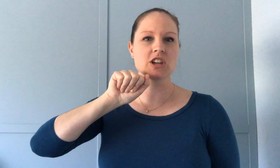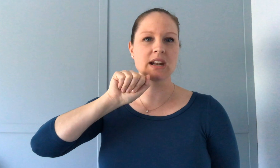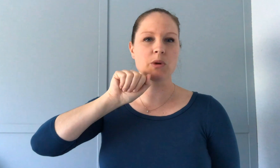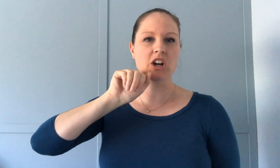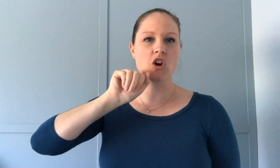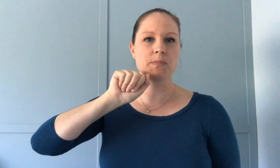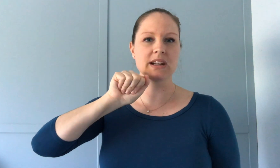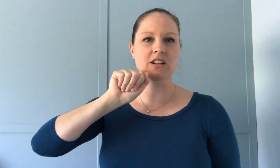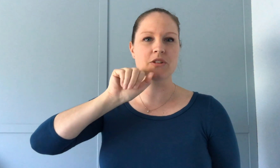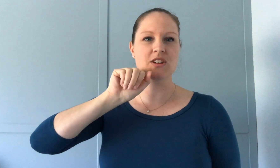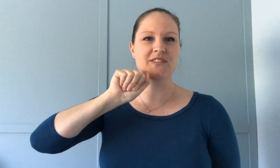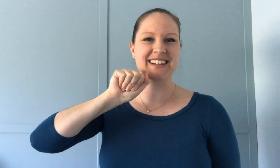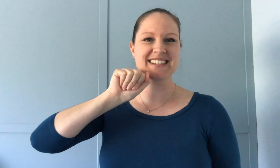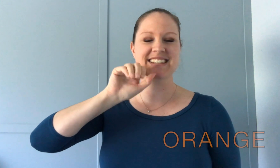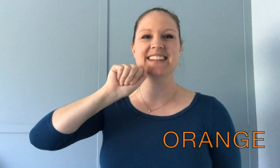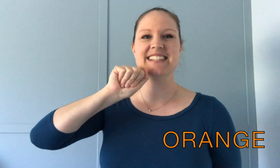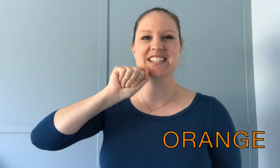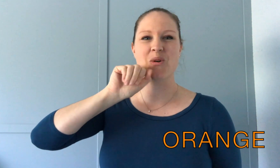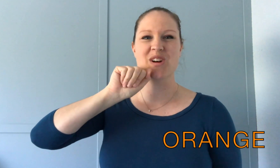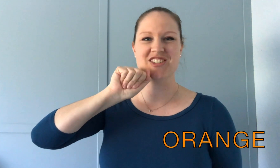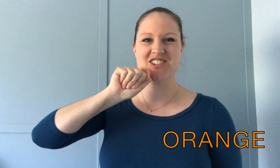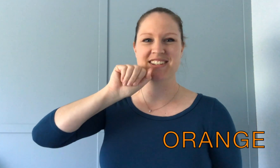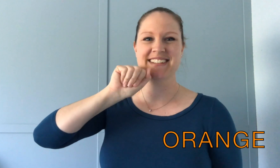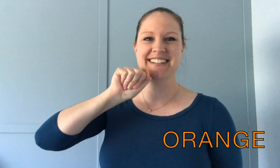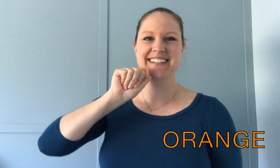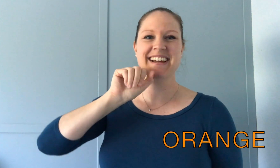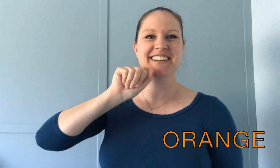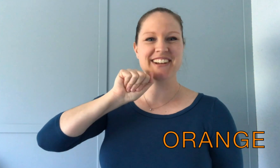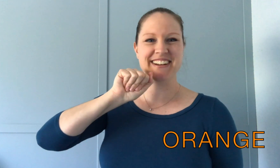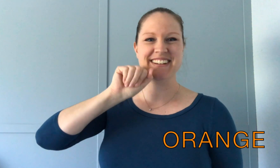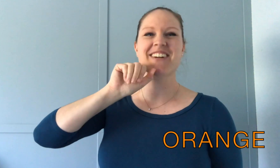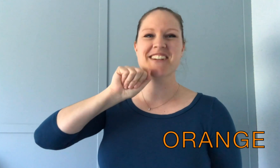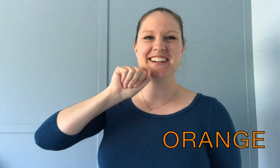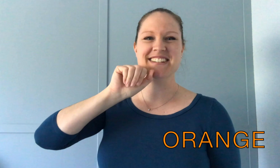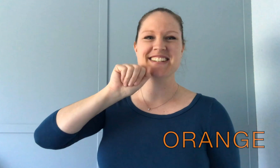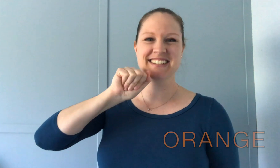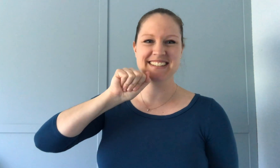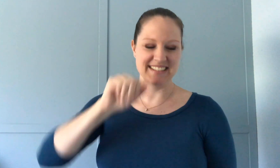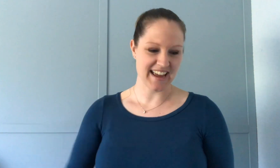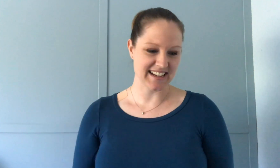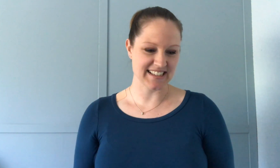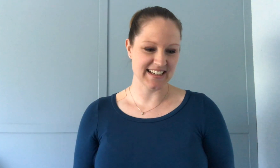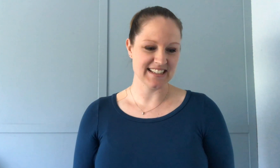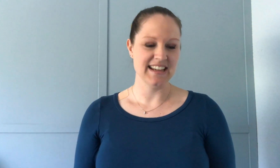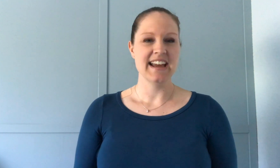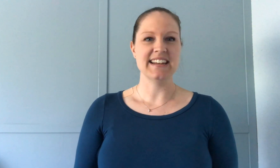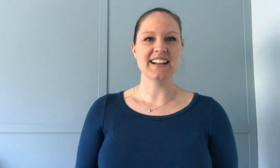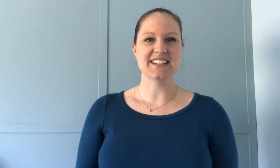and we're going to open and close our fist. This is orange. Good. Orange. Excellent. Now let's